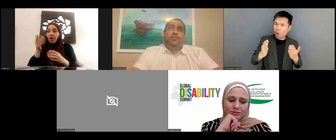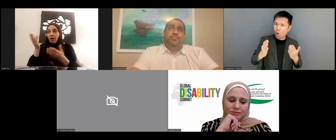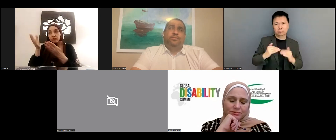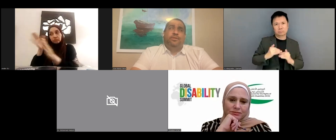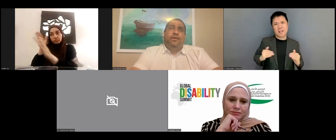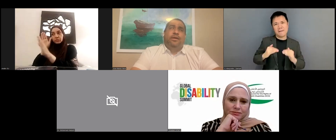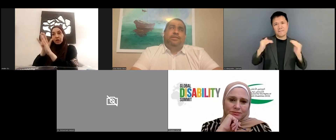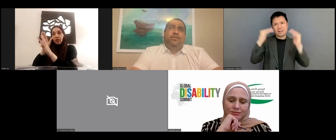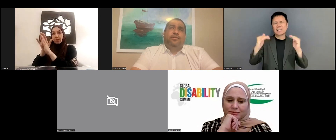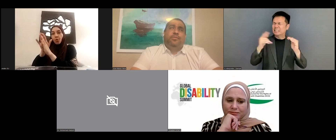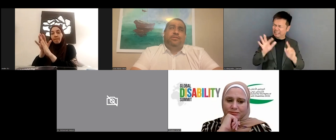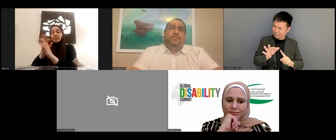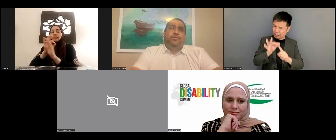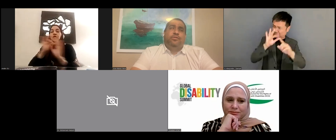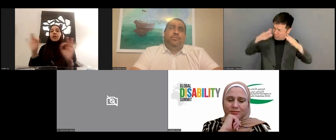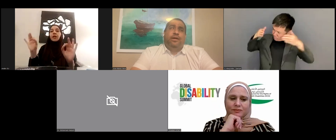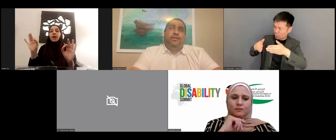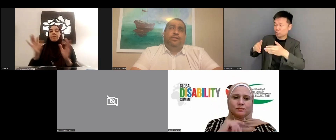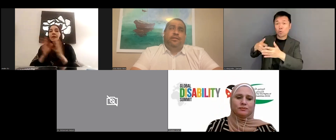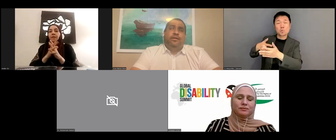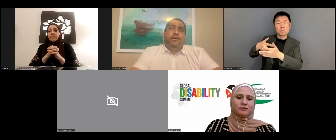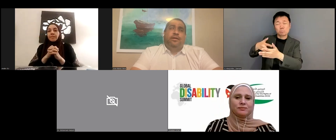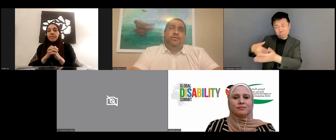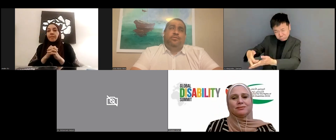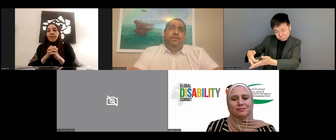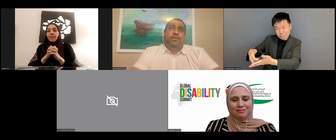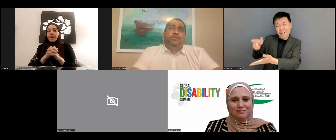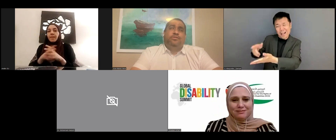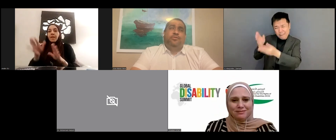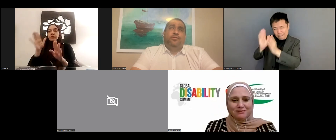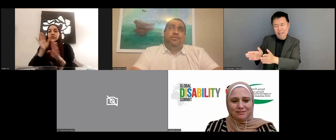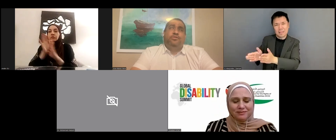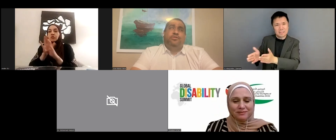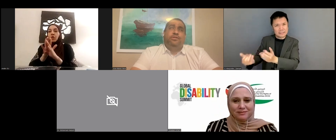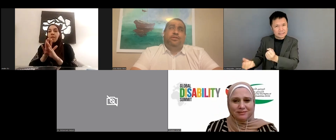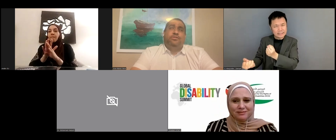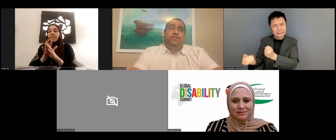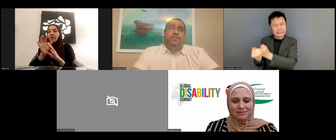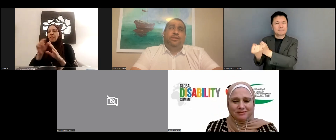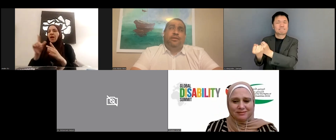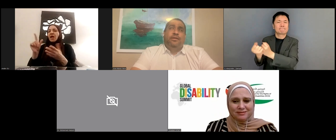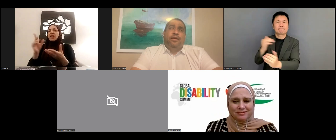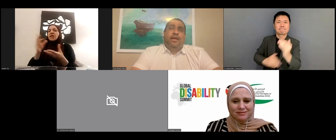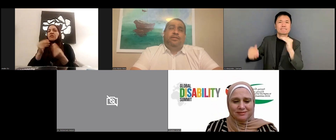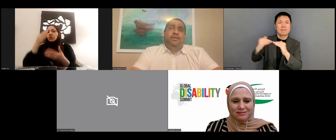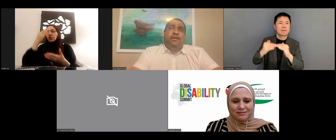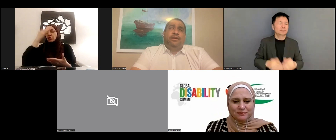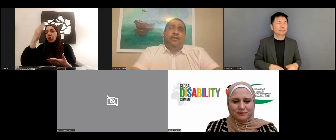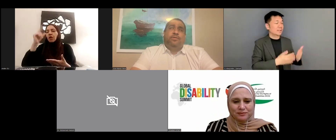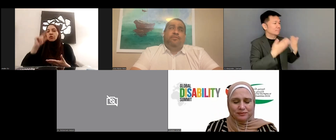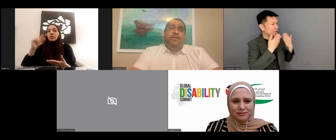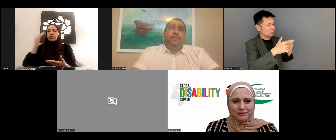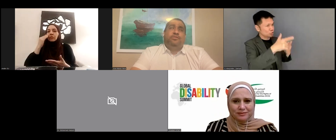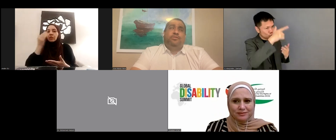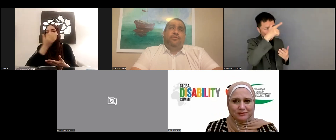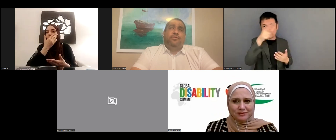marginalized groups. Thank you very much, Dr. Mohamed. It's always a pleasure to work with Jordan and Germany, and